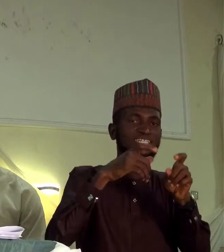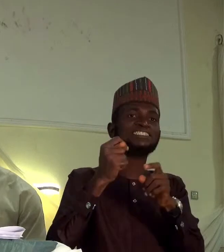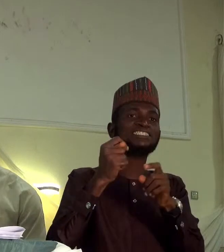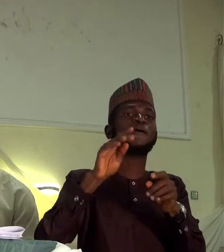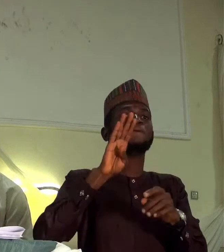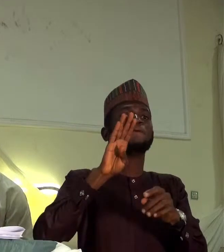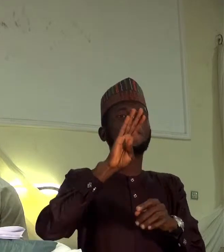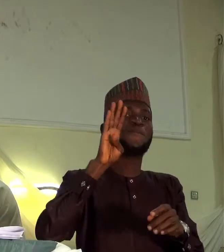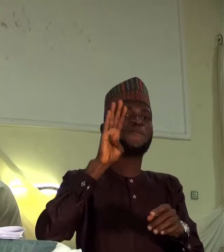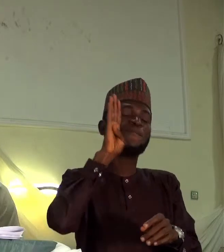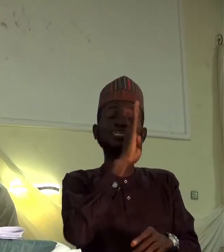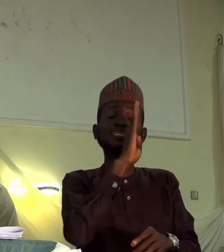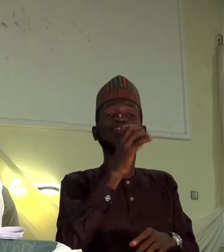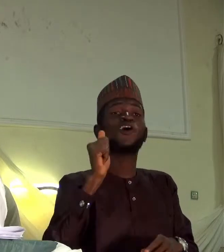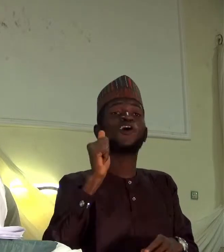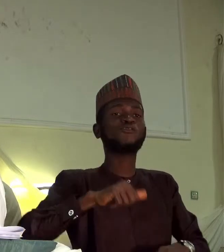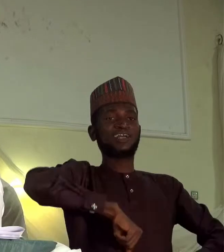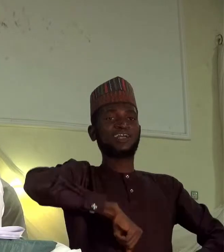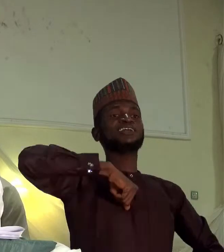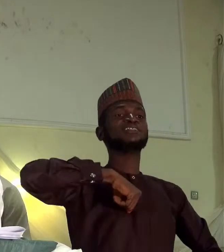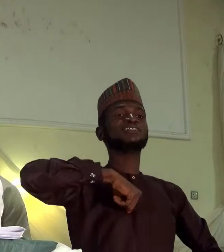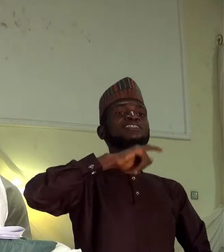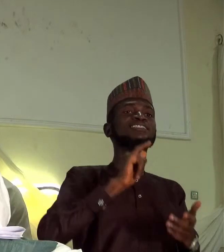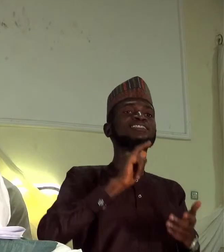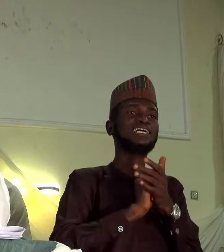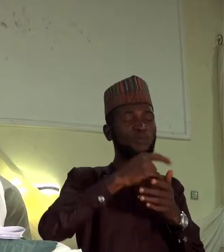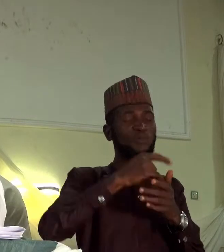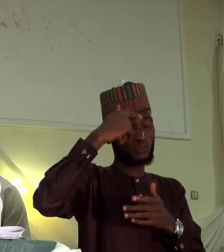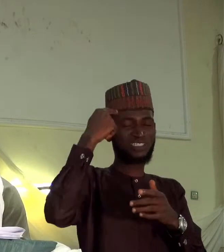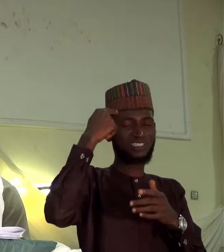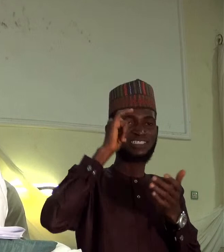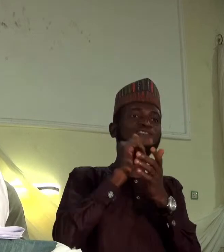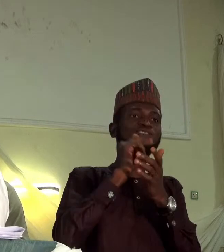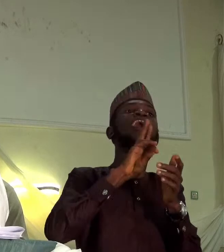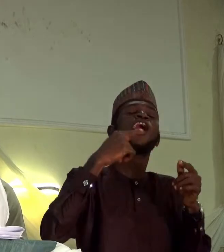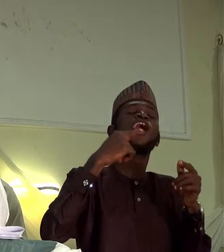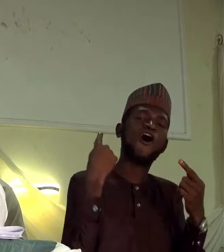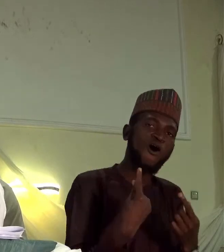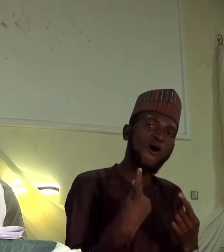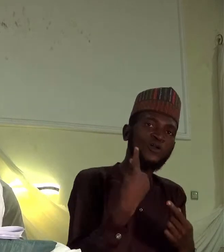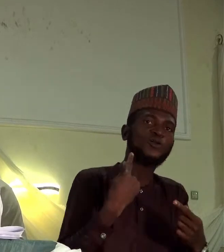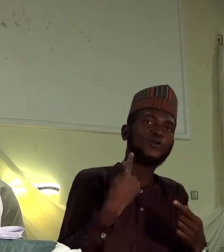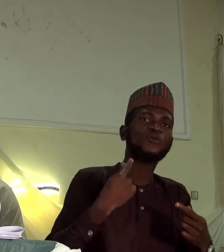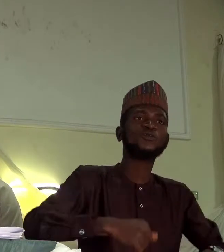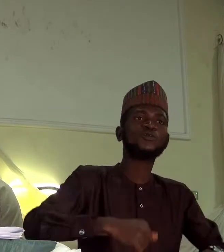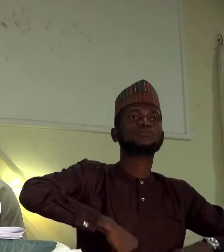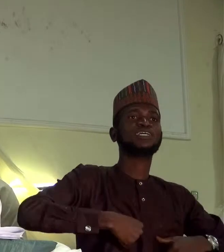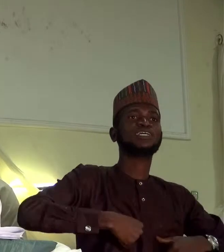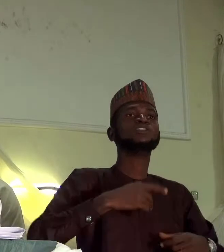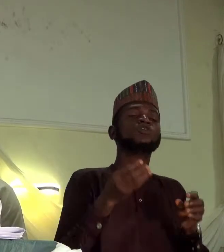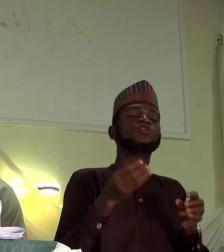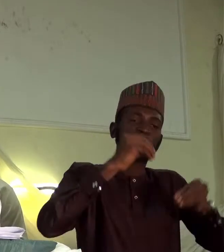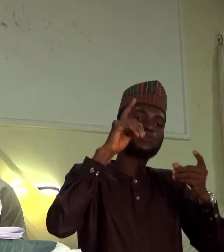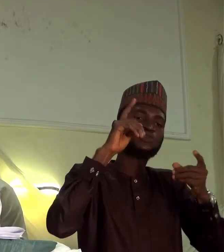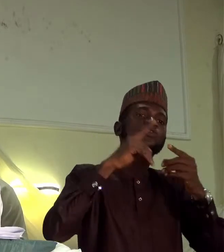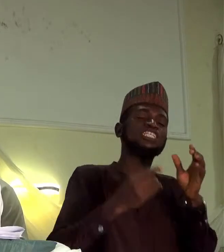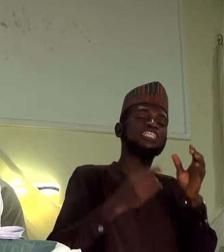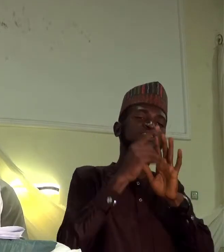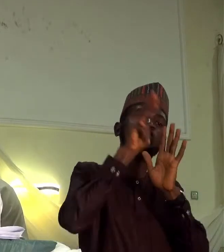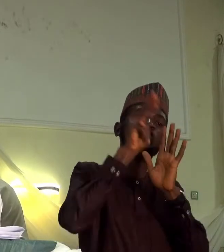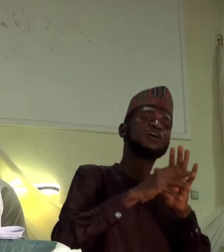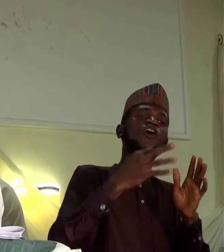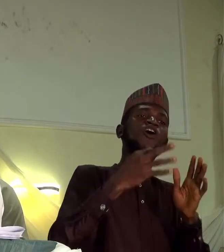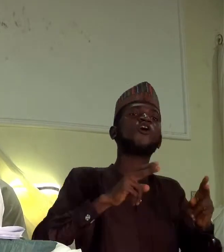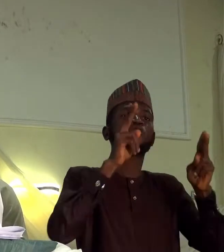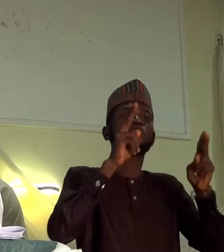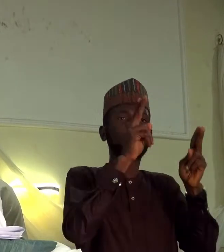Because you will think you are something. I ask you, of what benefit is your education that is not making meaningful contribution to the development of humanity? Of what